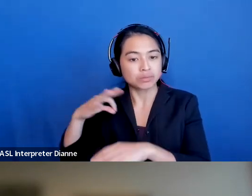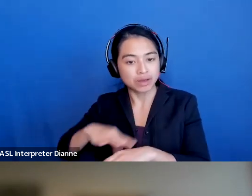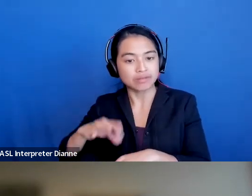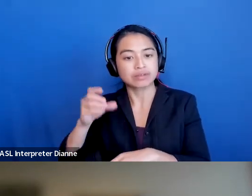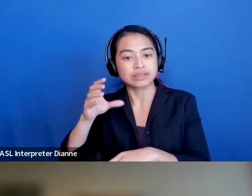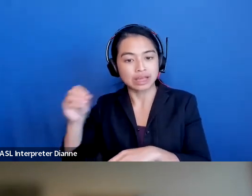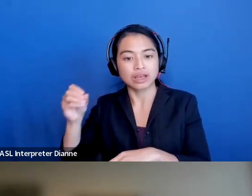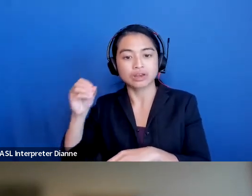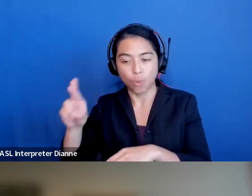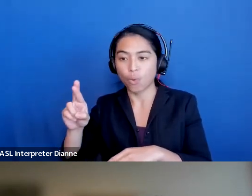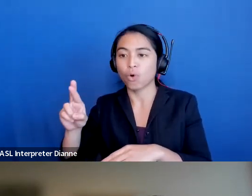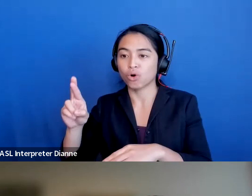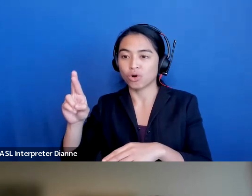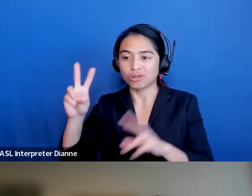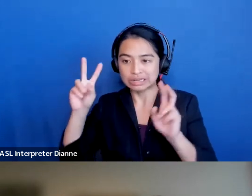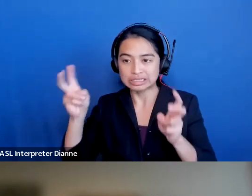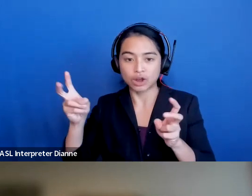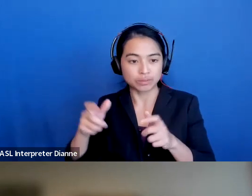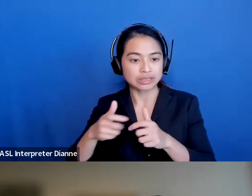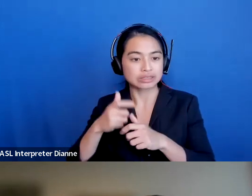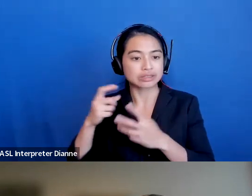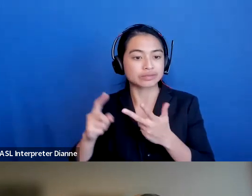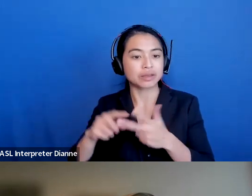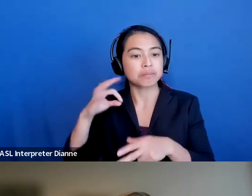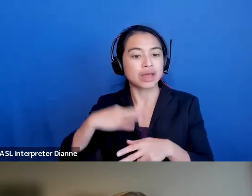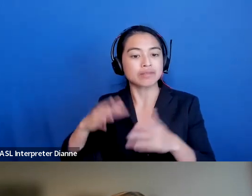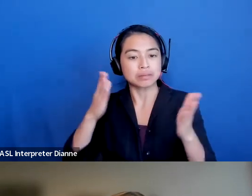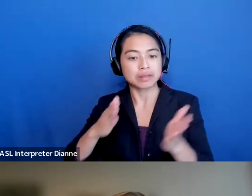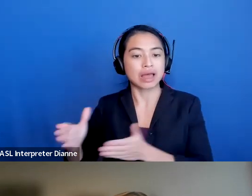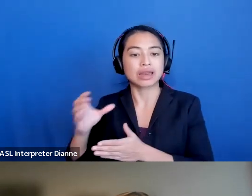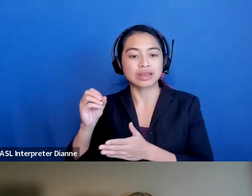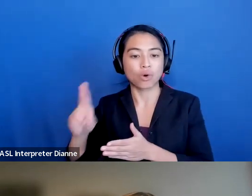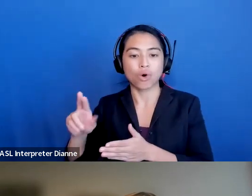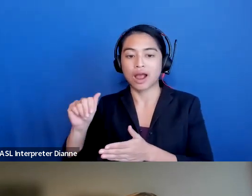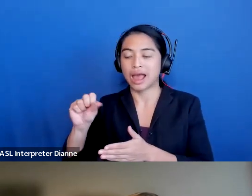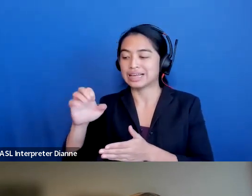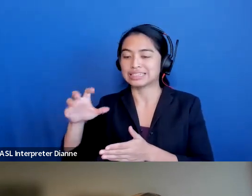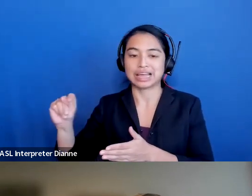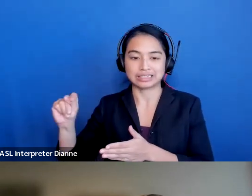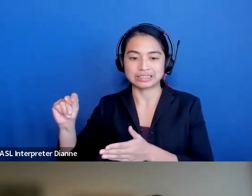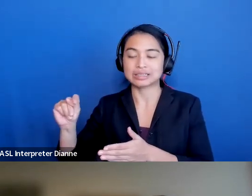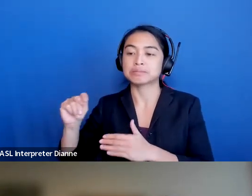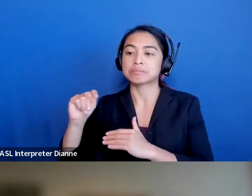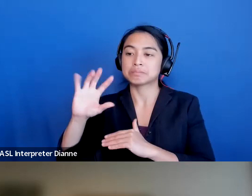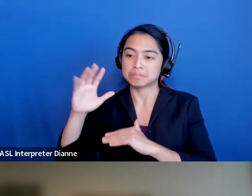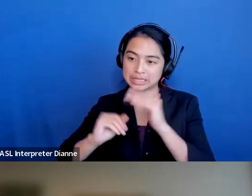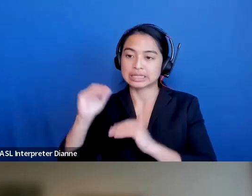or entitlements. And number 3 is benefit planning and or access